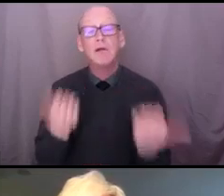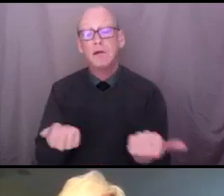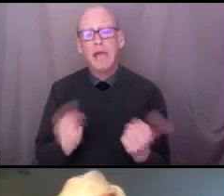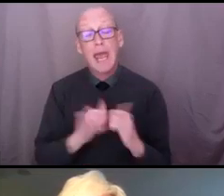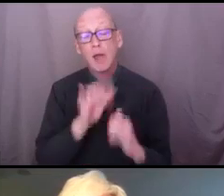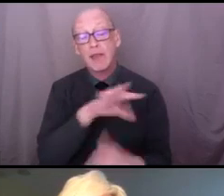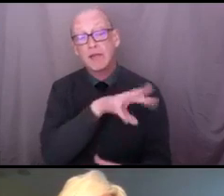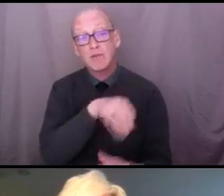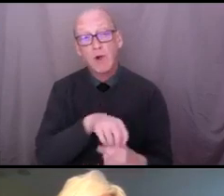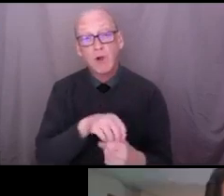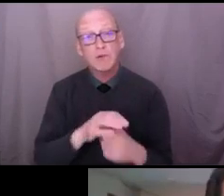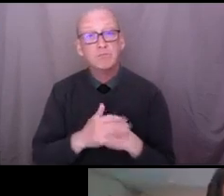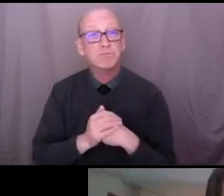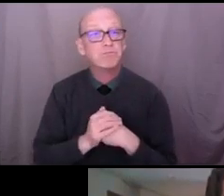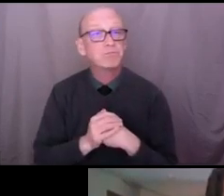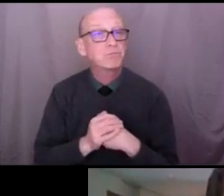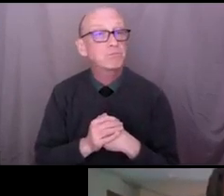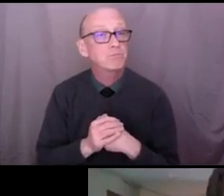this.